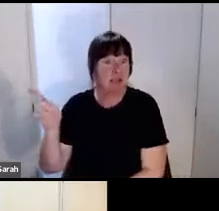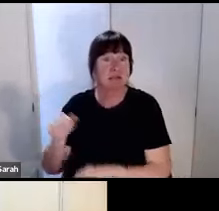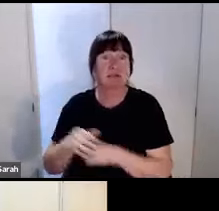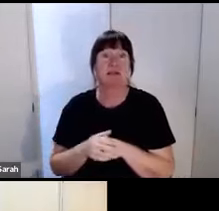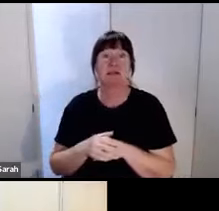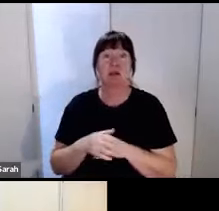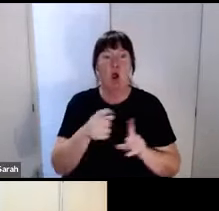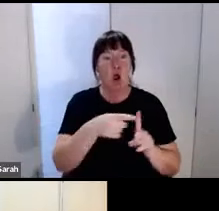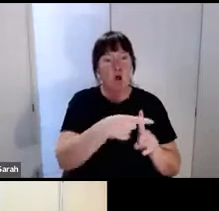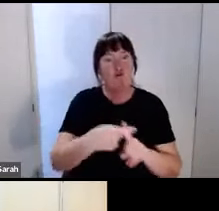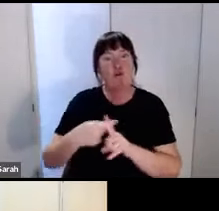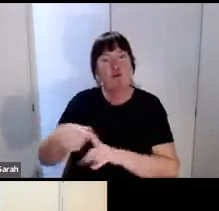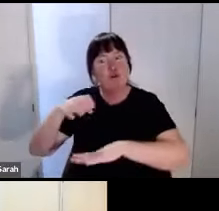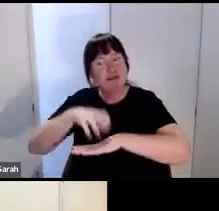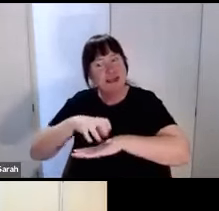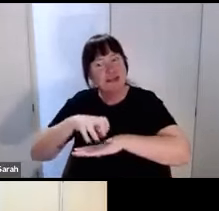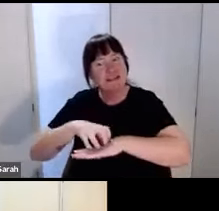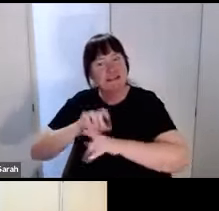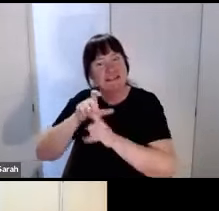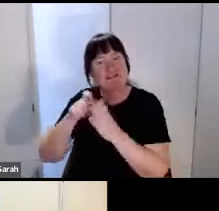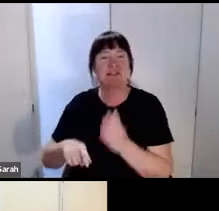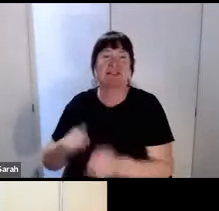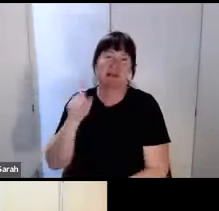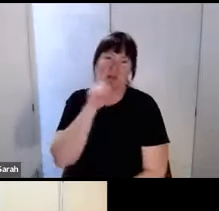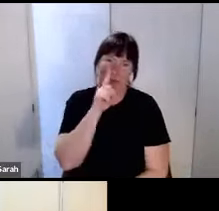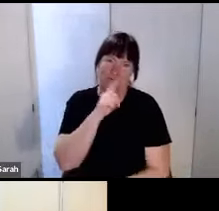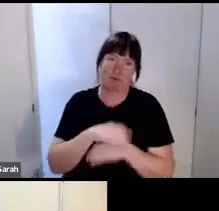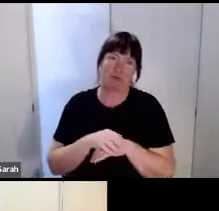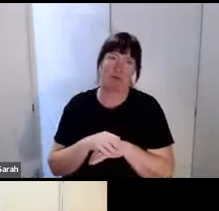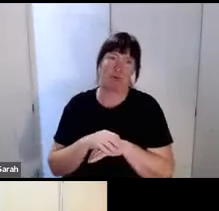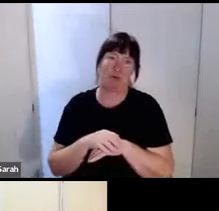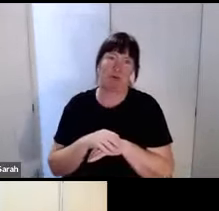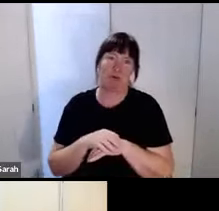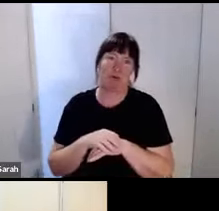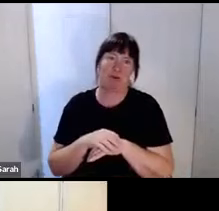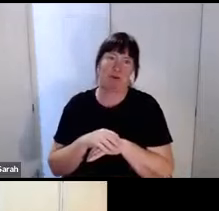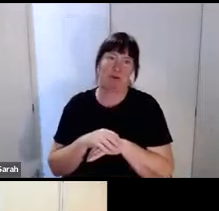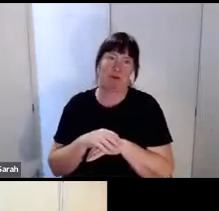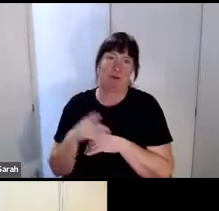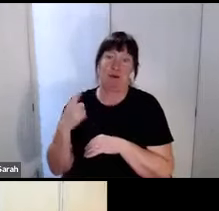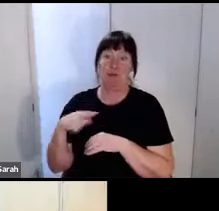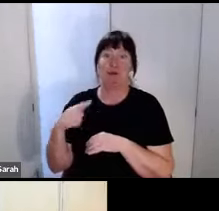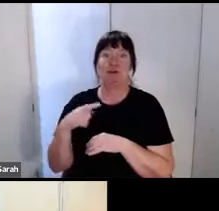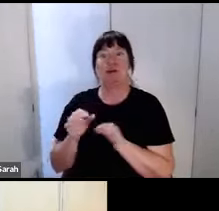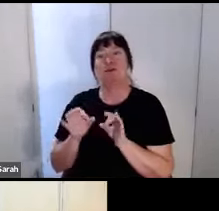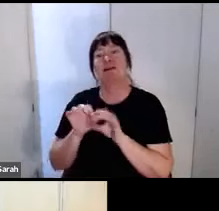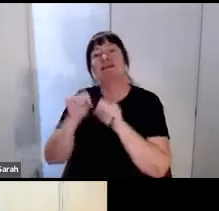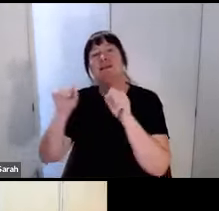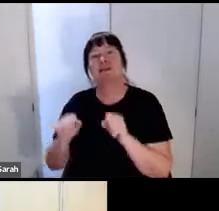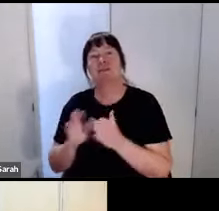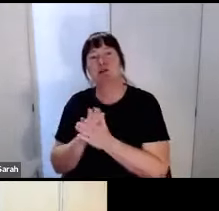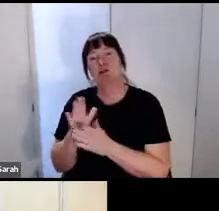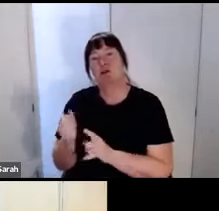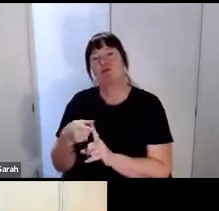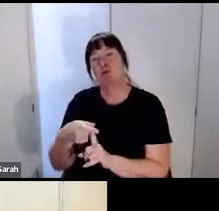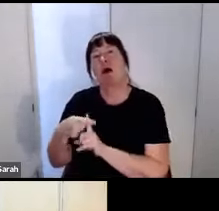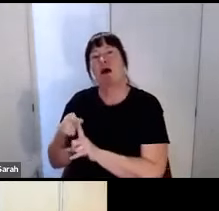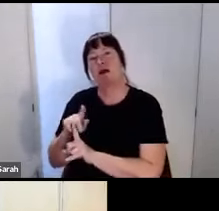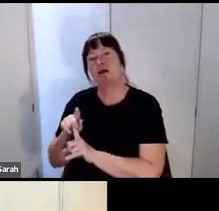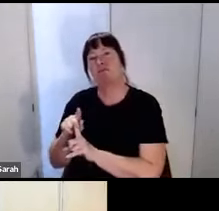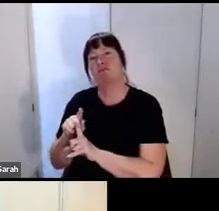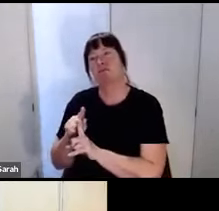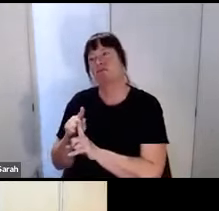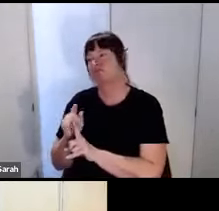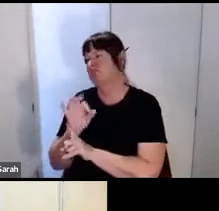recruitment agencies specialized in recruiting people with disabilities because we have a quota system. You know, you have businesses that